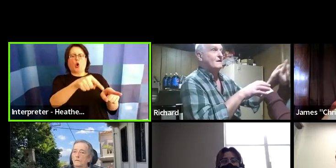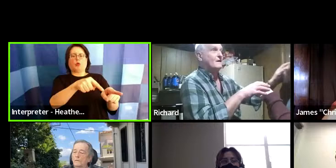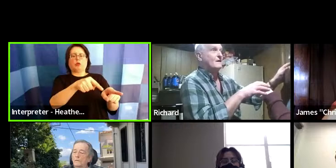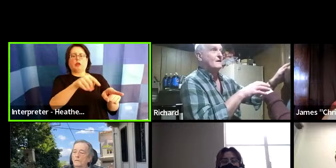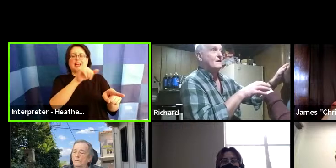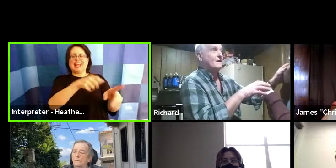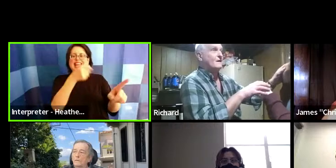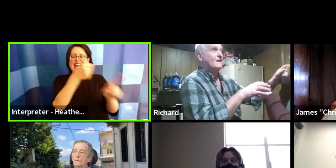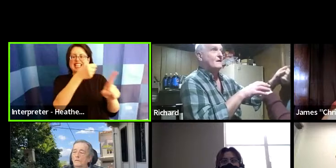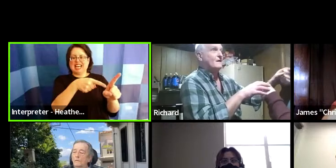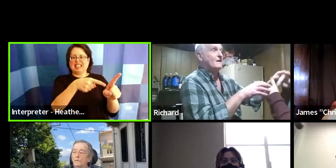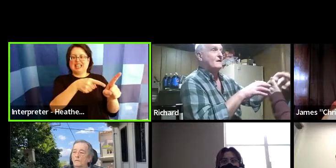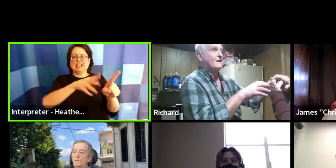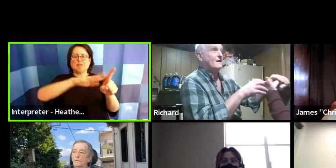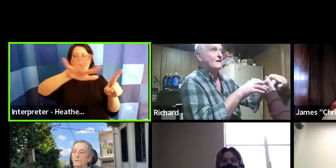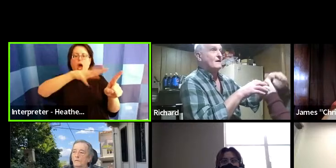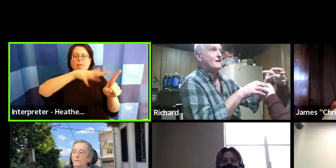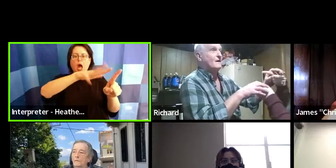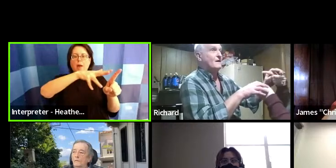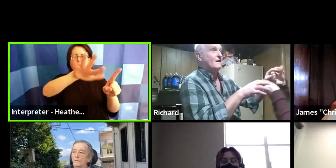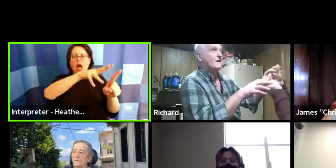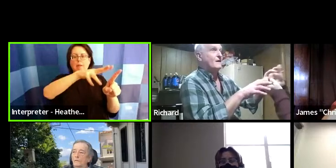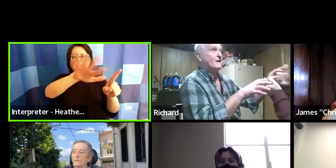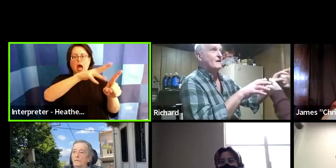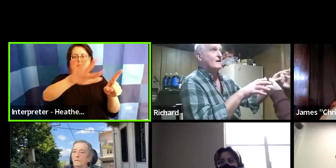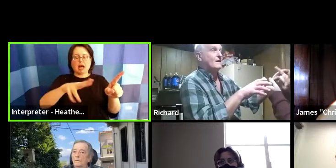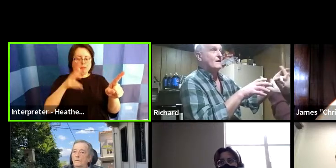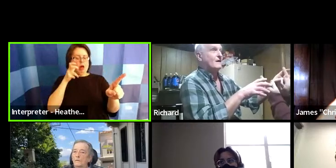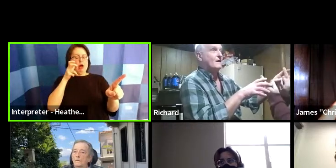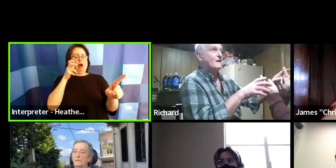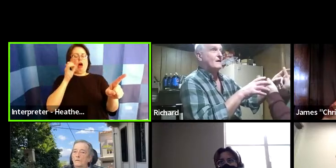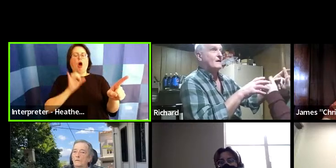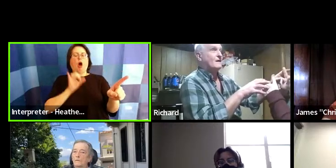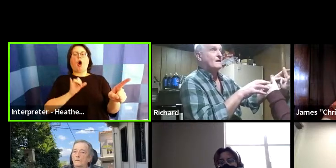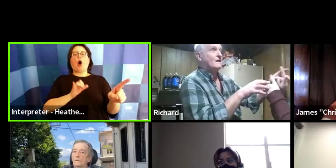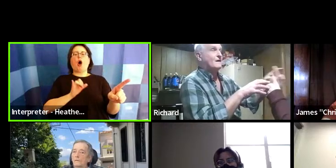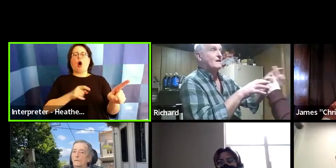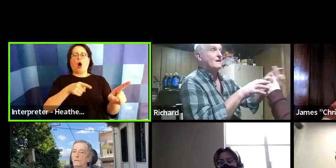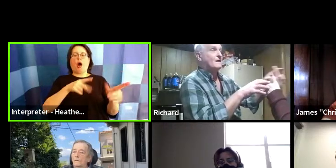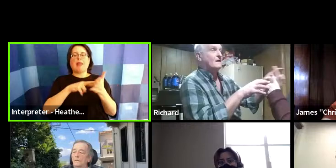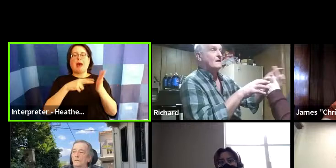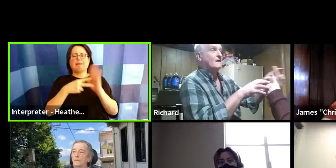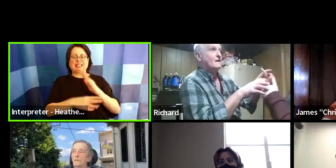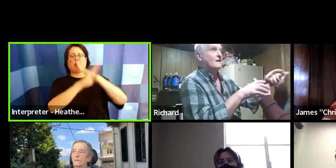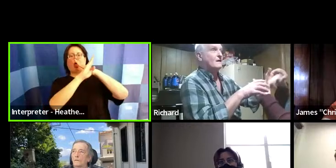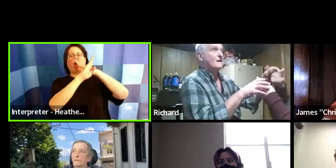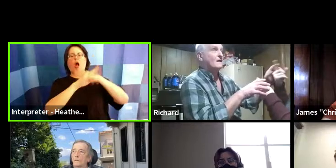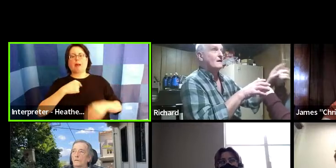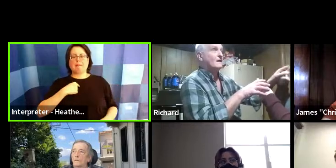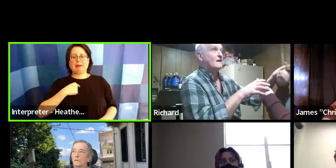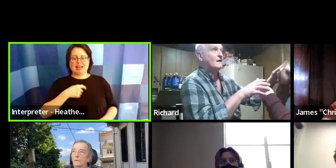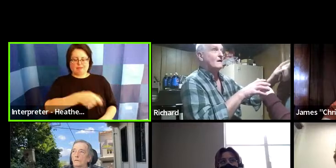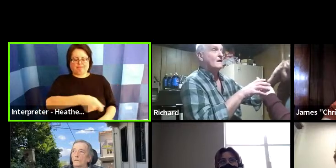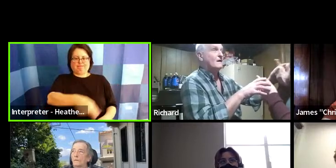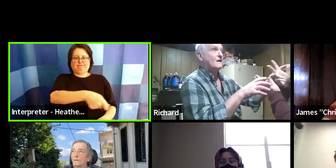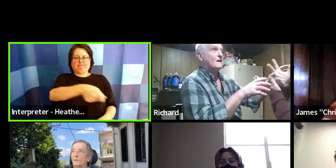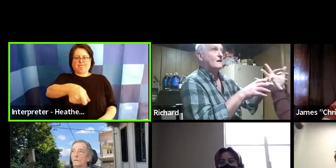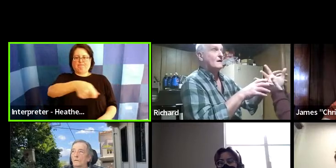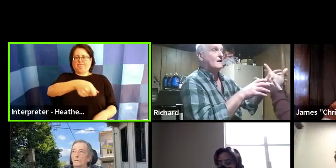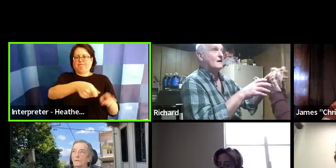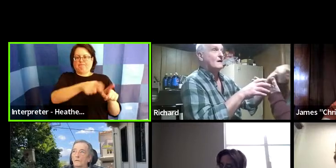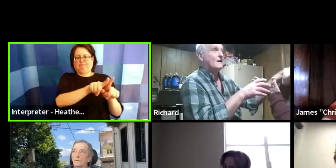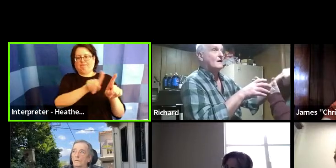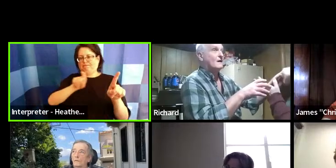you get there. And that's obviously if the scooter has been incorrectly parked. So that's a situation we want to avoid, but there is